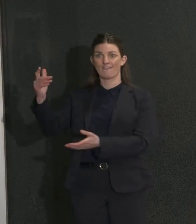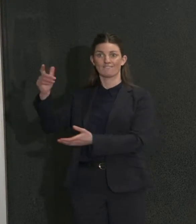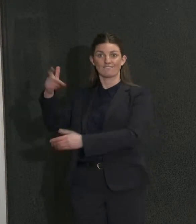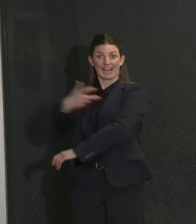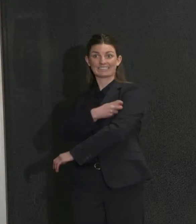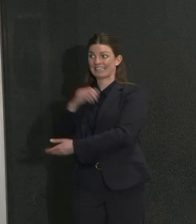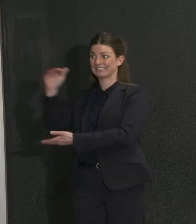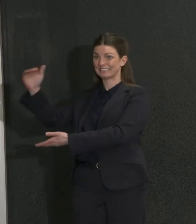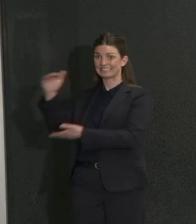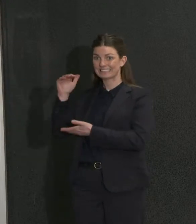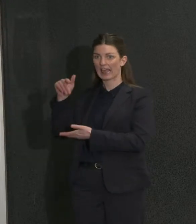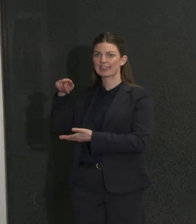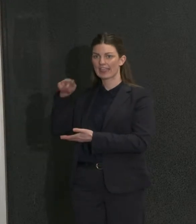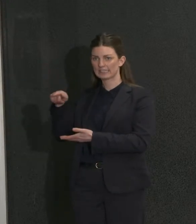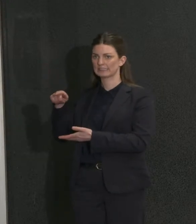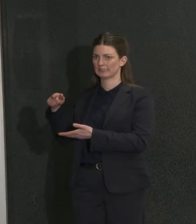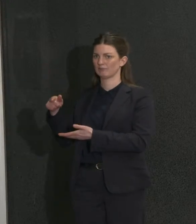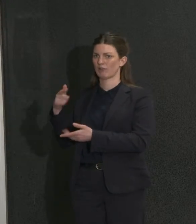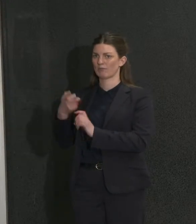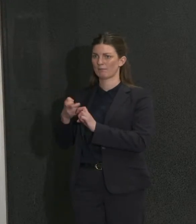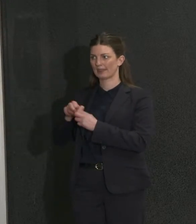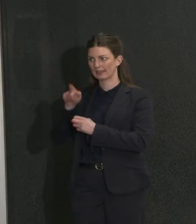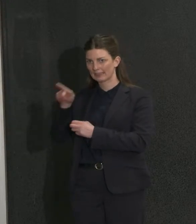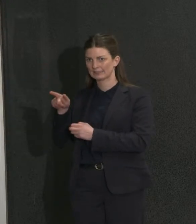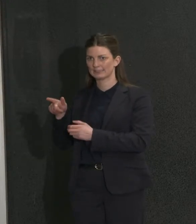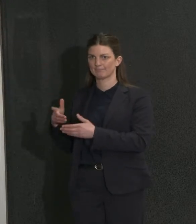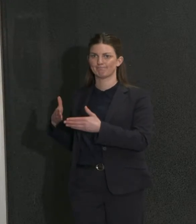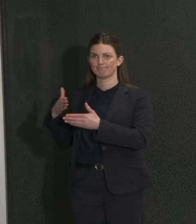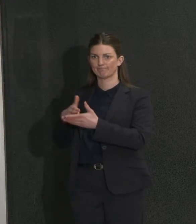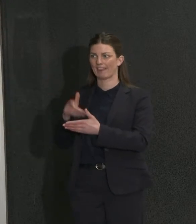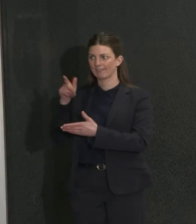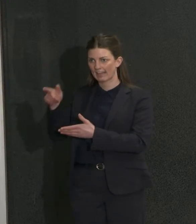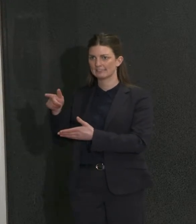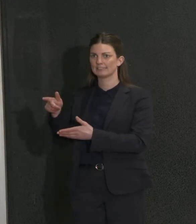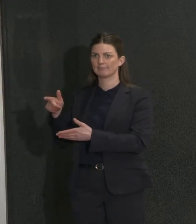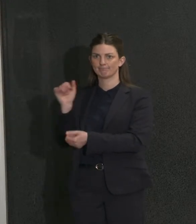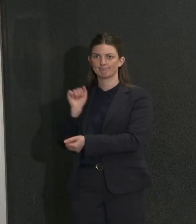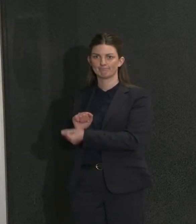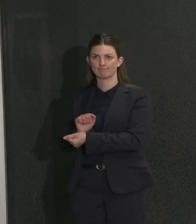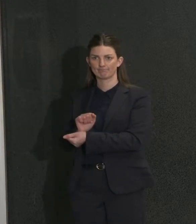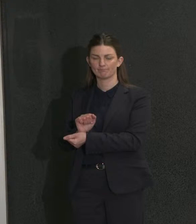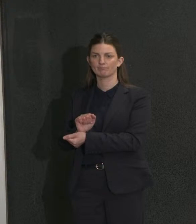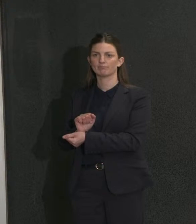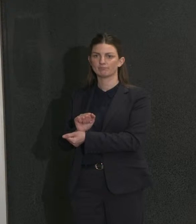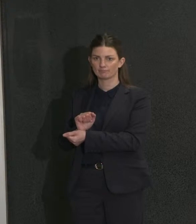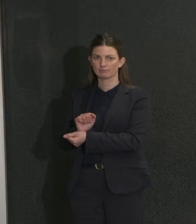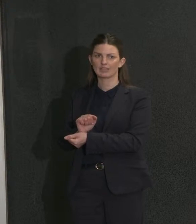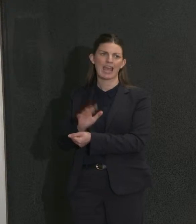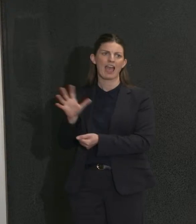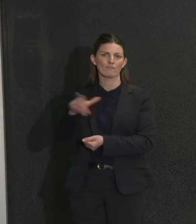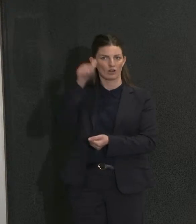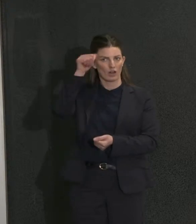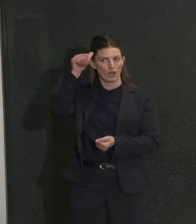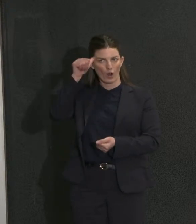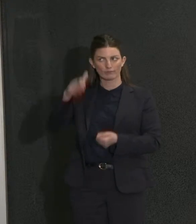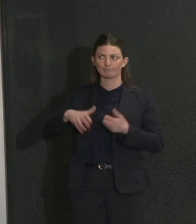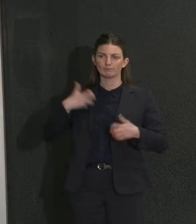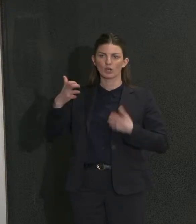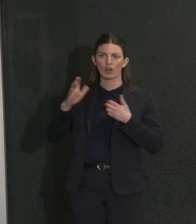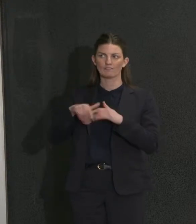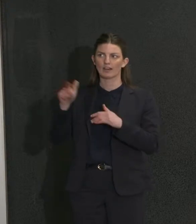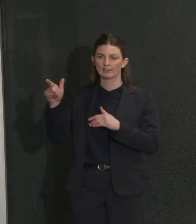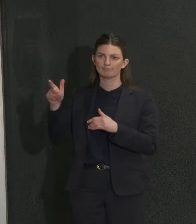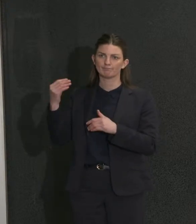is being rationed, and we can all have views on that. What I would say, every death is a